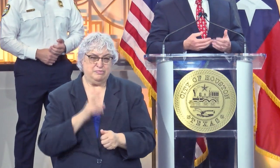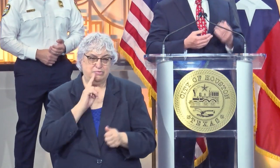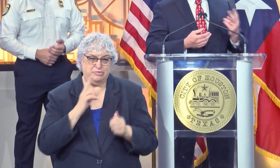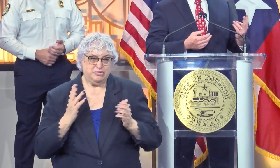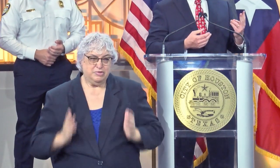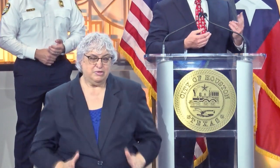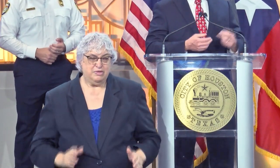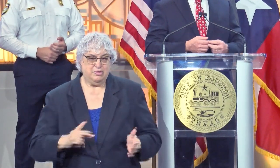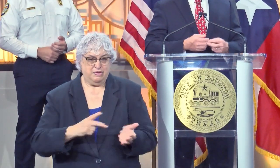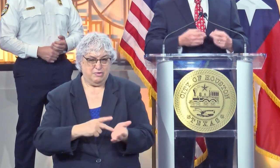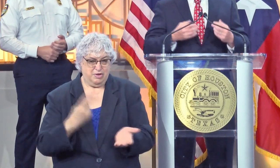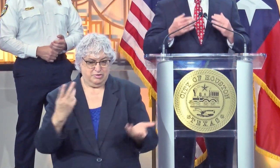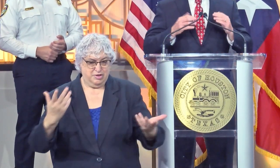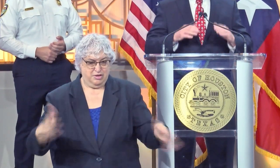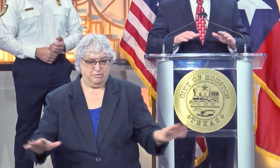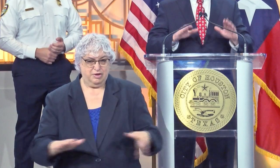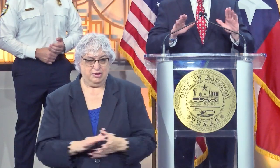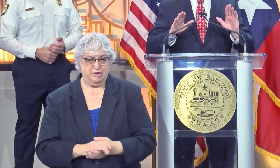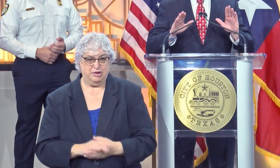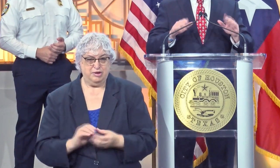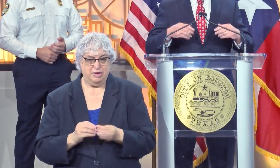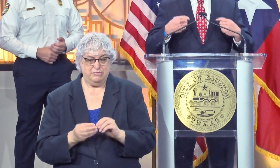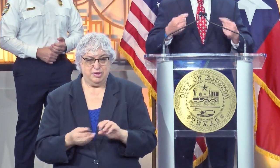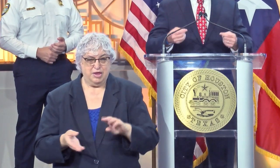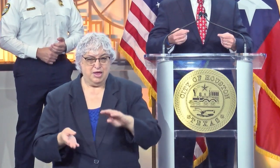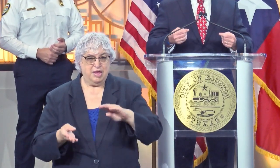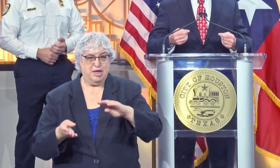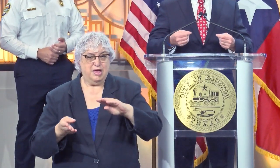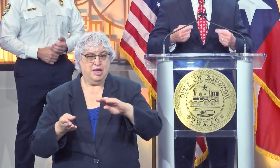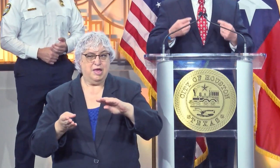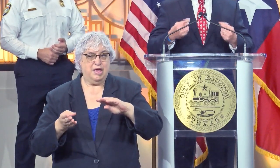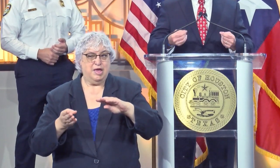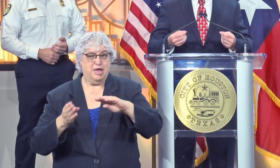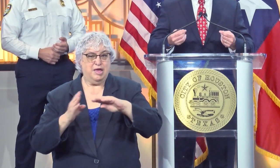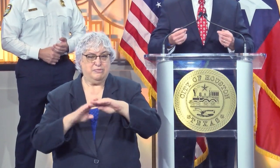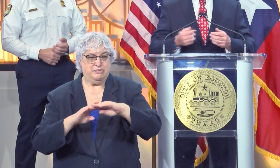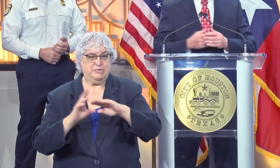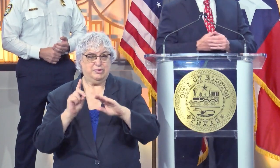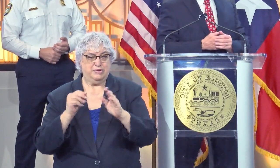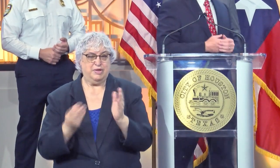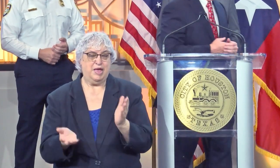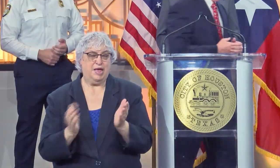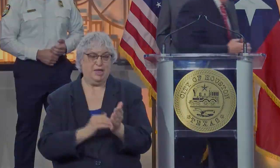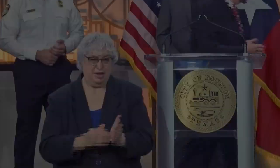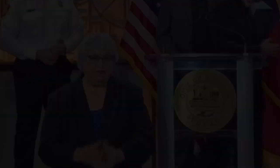done this. We've done it twice. Our numbers are going up now. It's time for us to do it again.